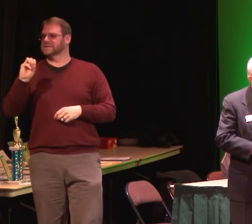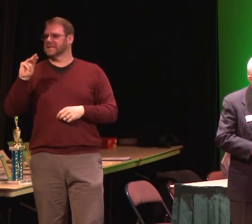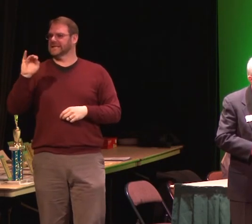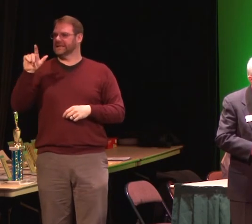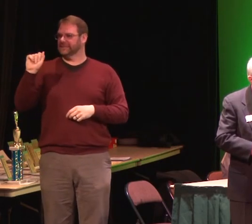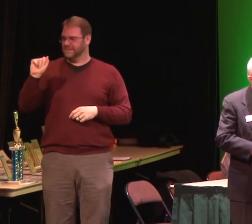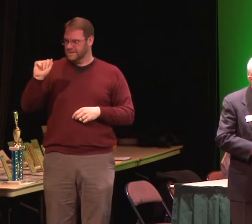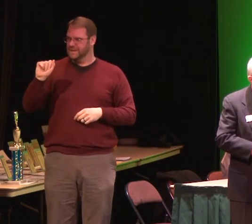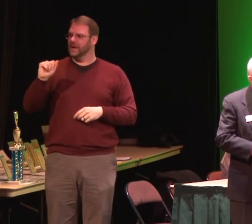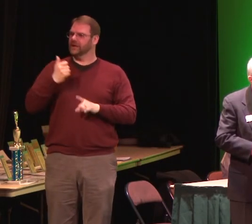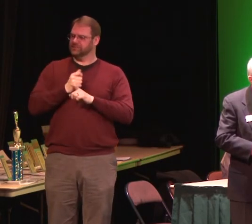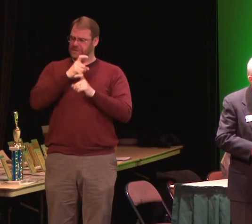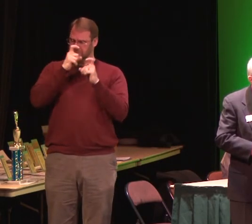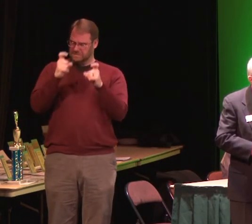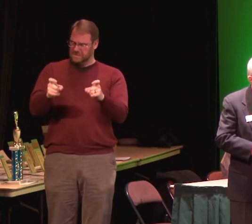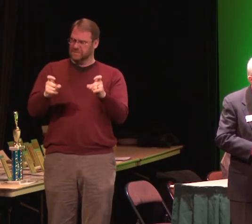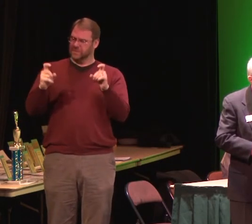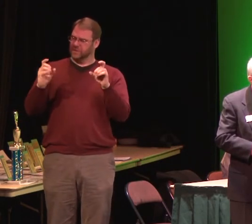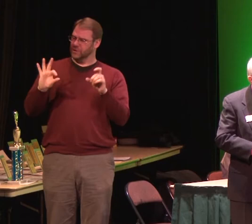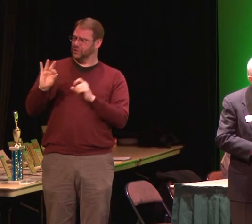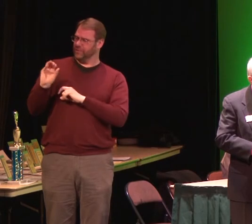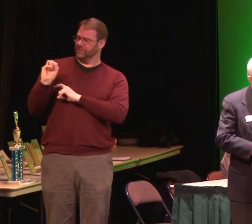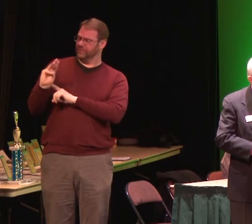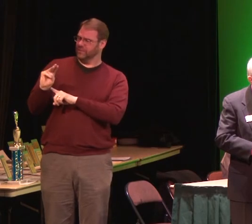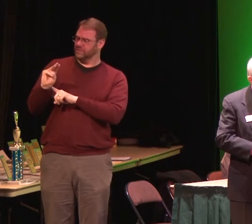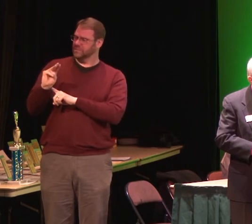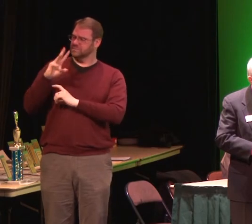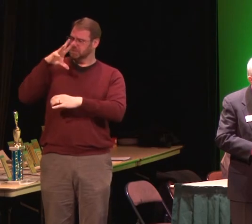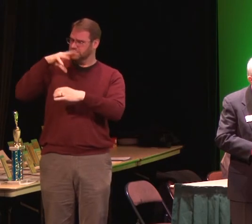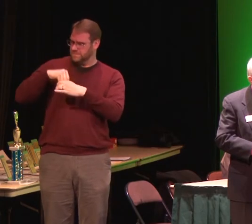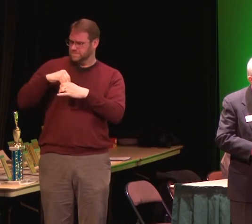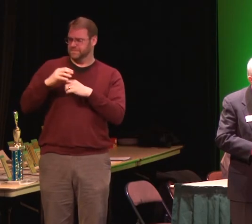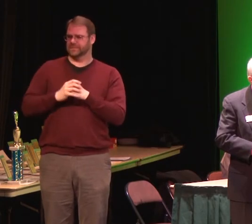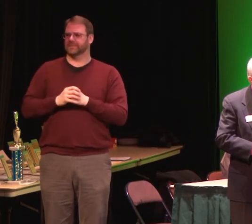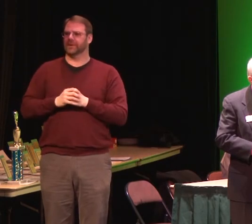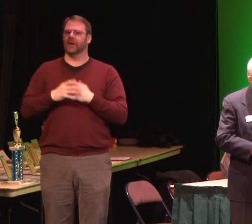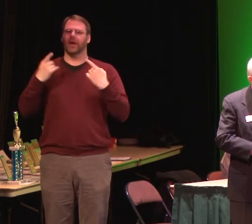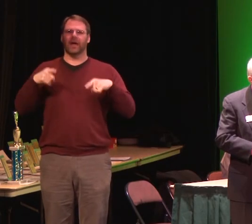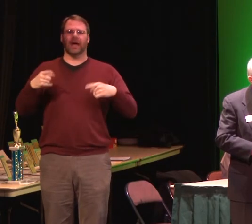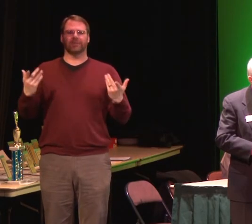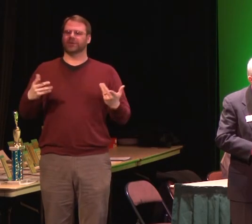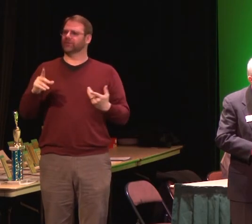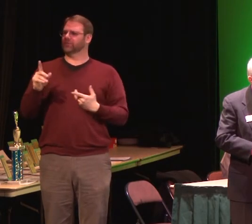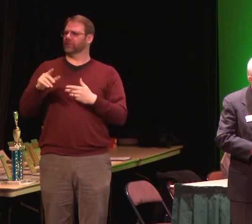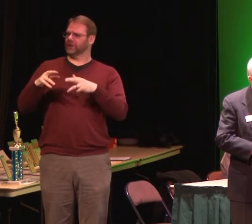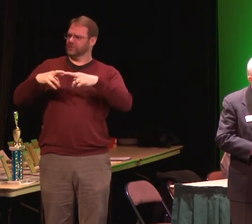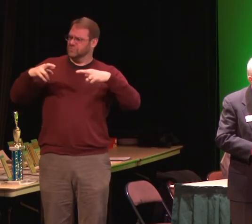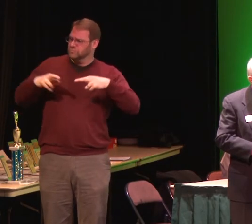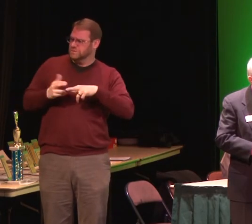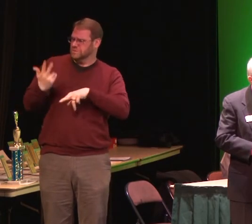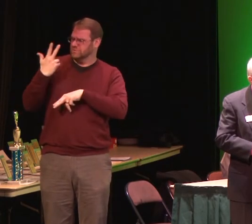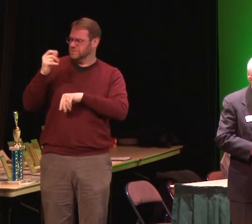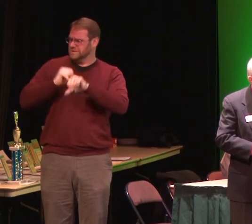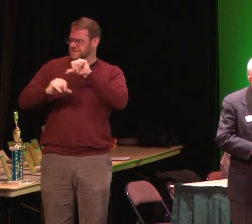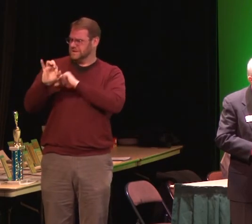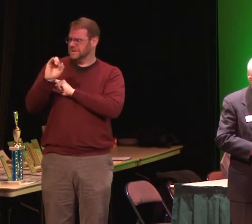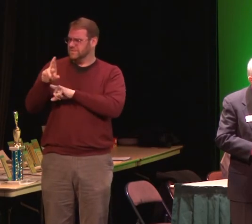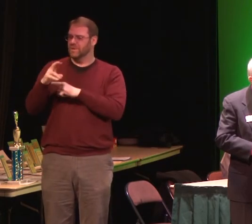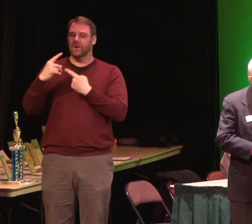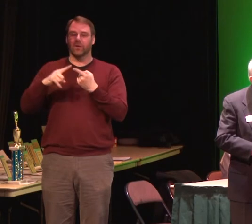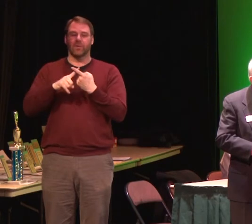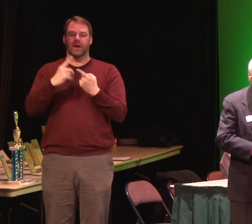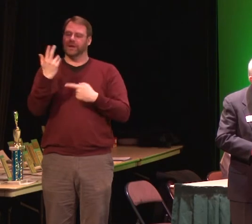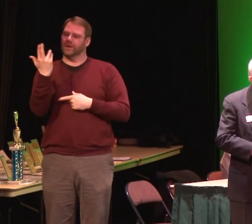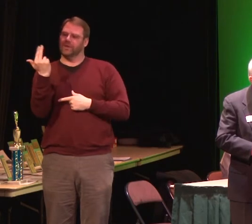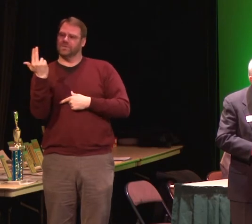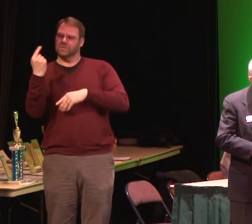hereby awarded the Forum Certificate of Participation at the Massachusetts Region 3 Science Fair on this 13th day